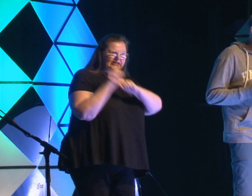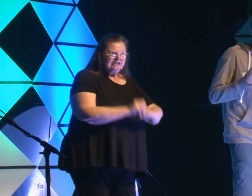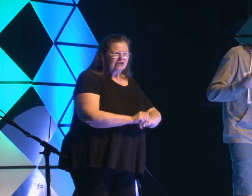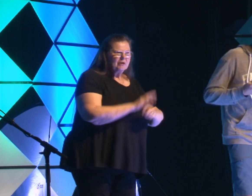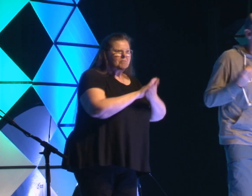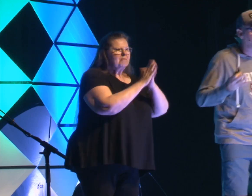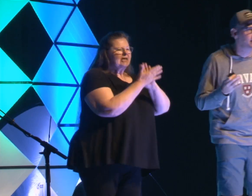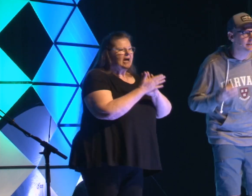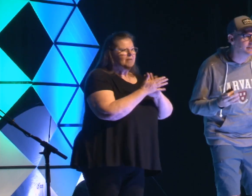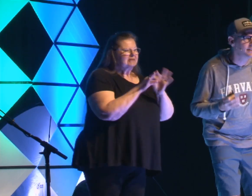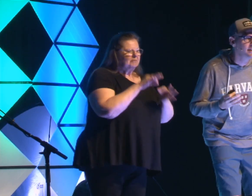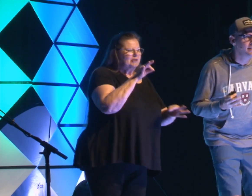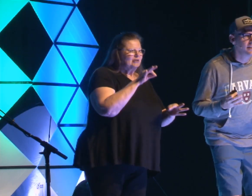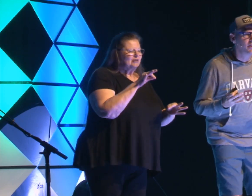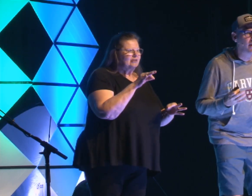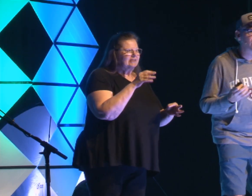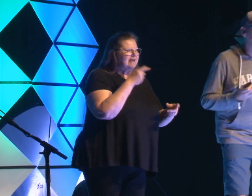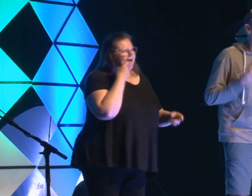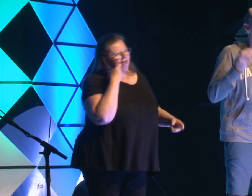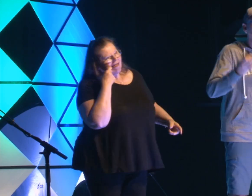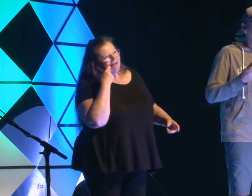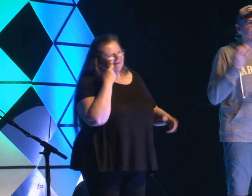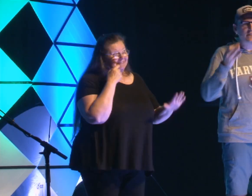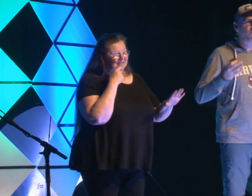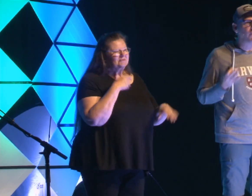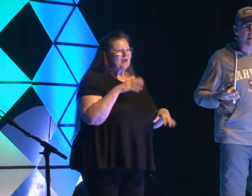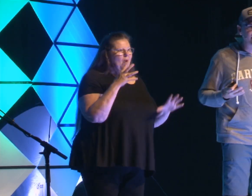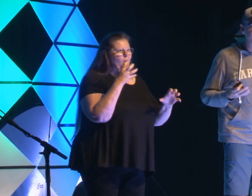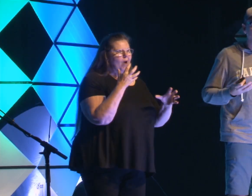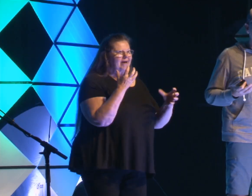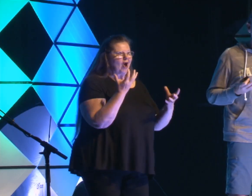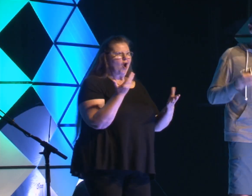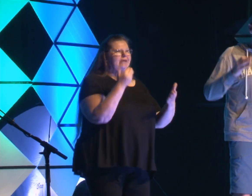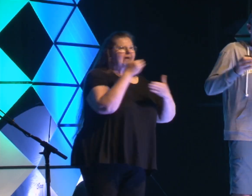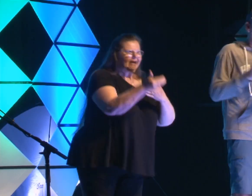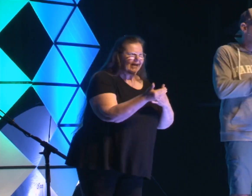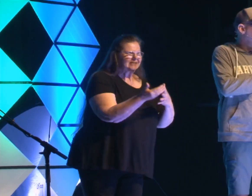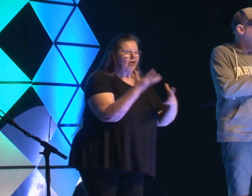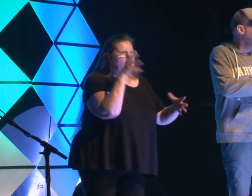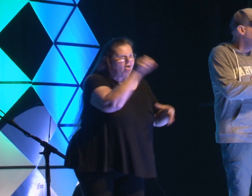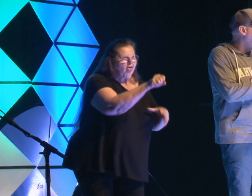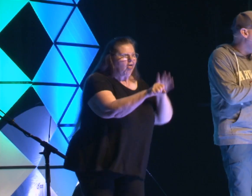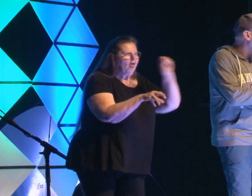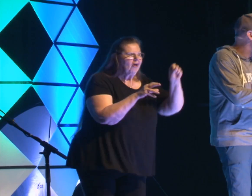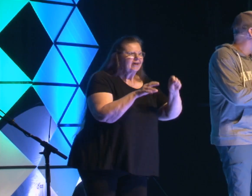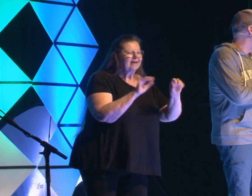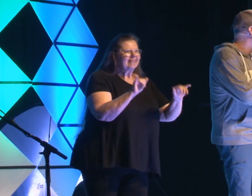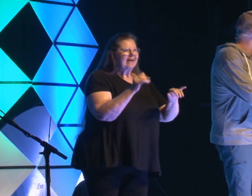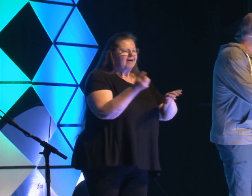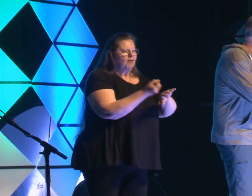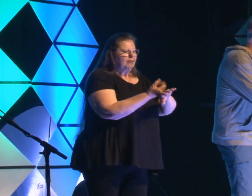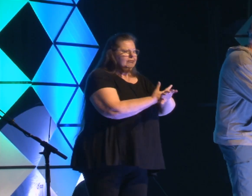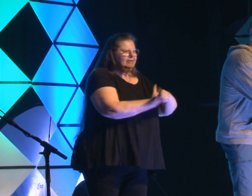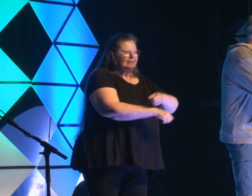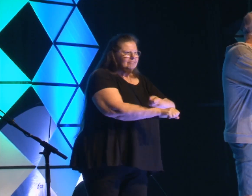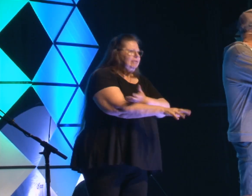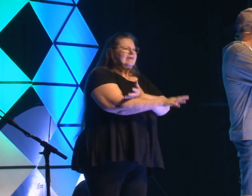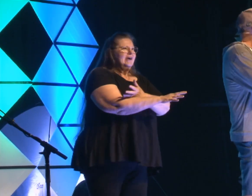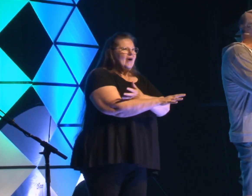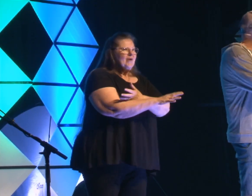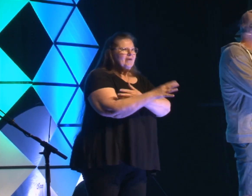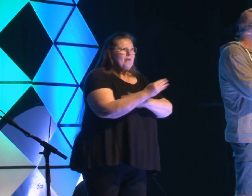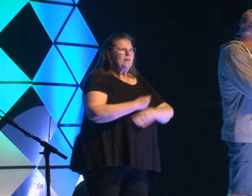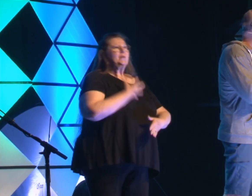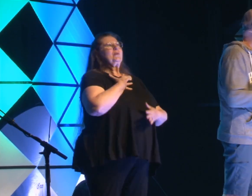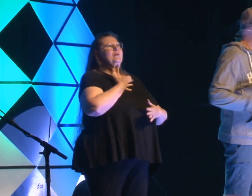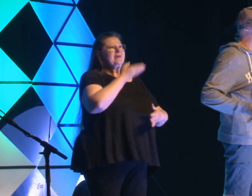like spiritual junkies, right? Just looking for our next fix, right? The next time that the hair, if you have hair on your arms, like would stand